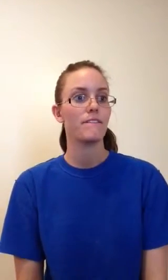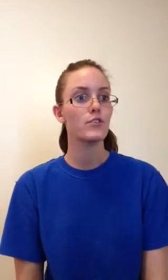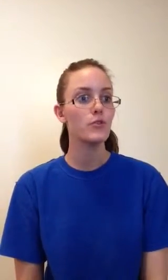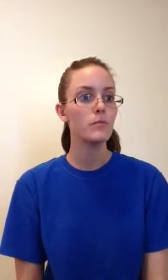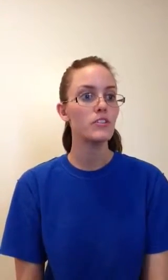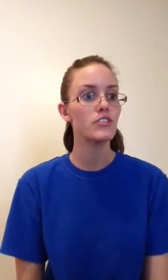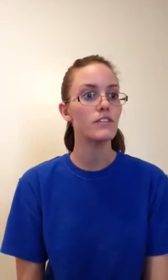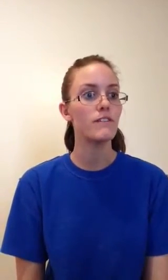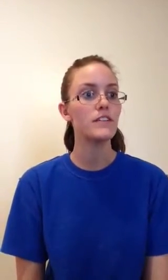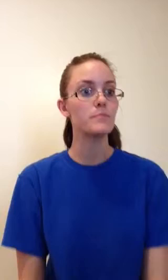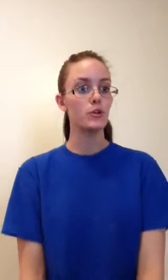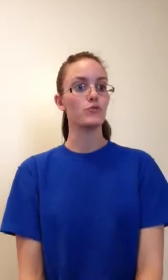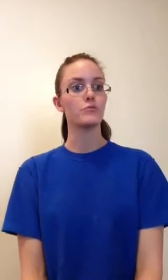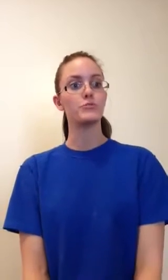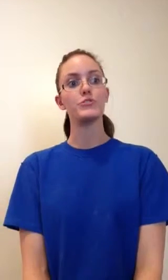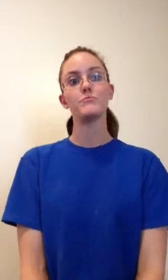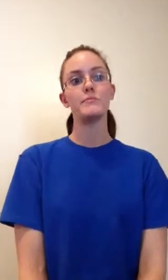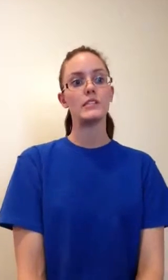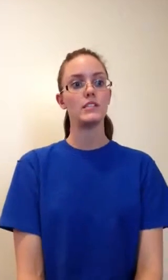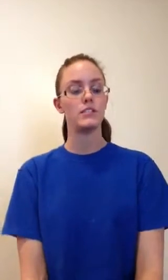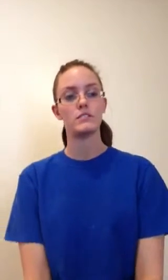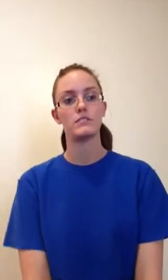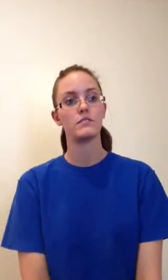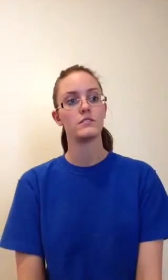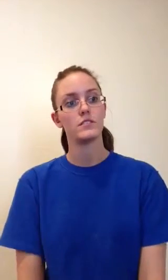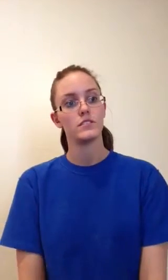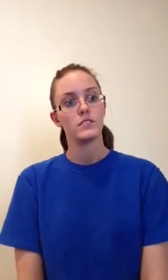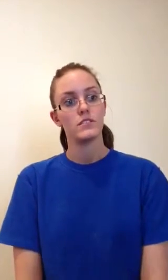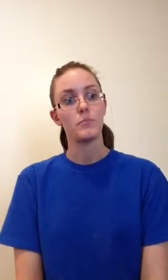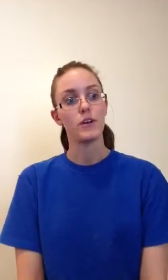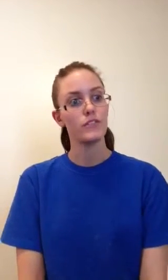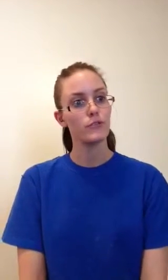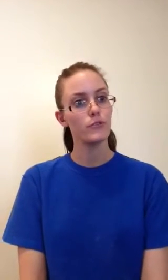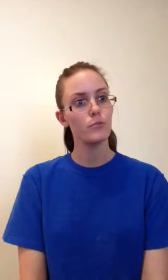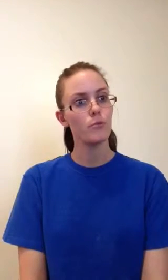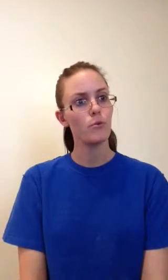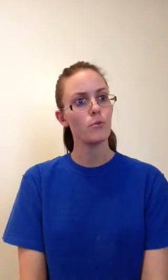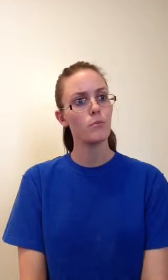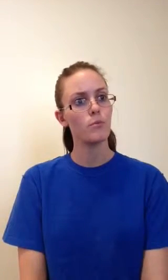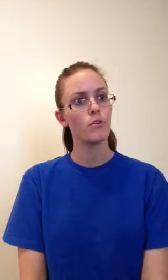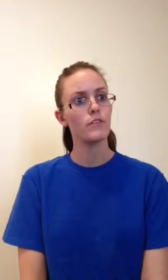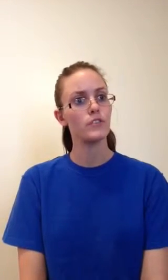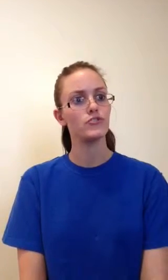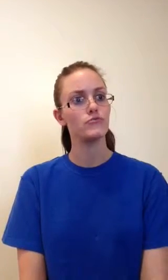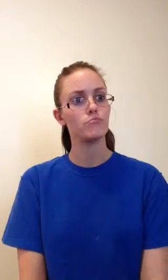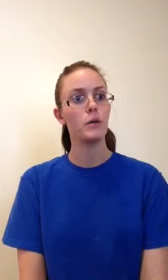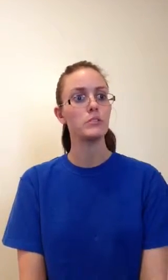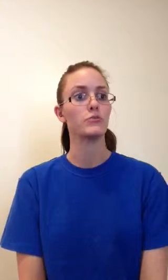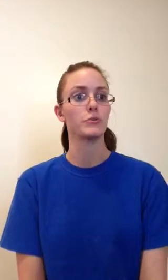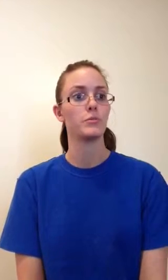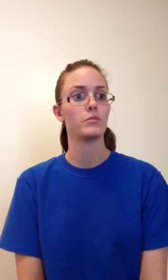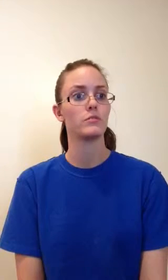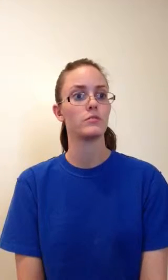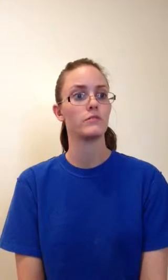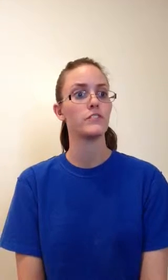So you had mentioned a Facebook group. Do you mean a private group or more of a public group for the